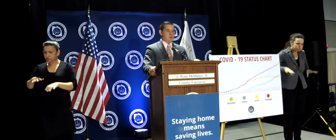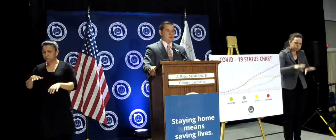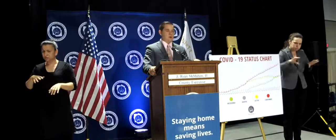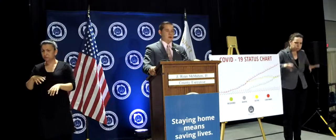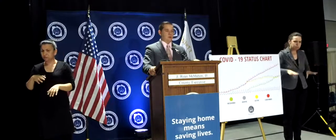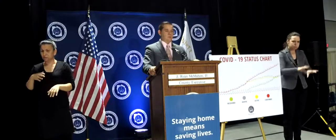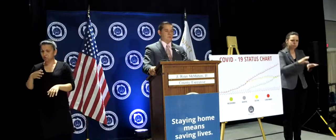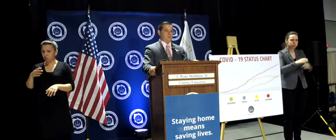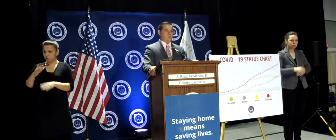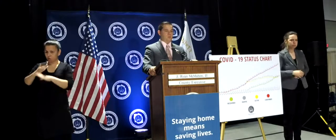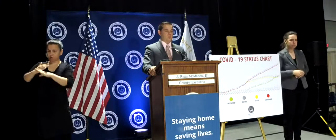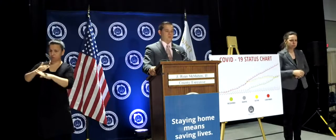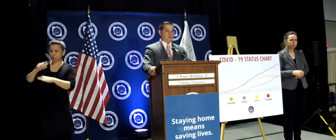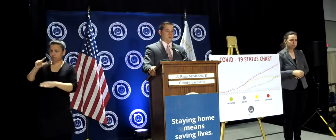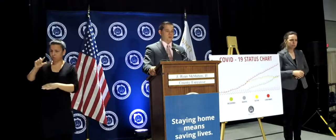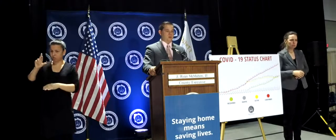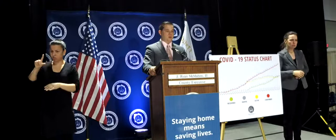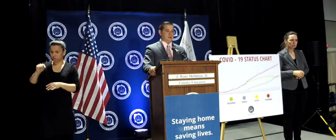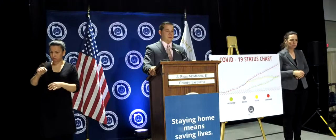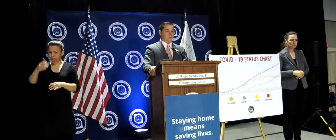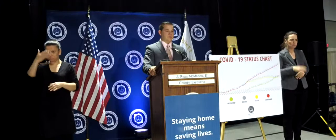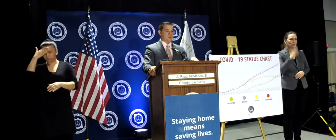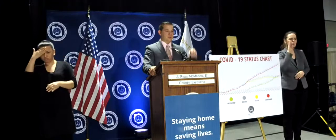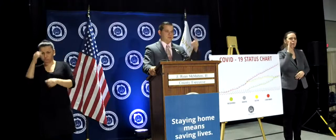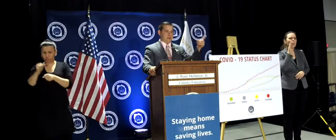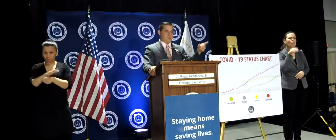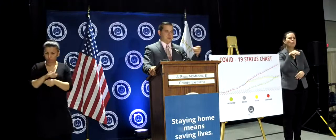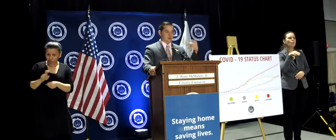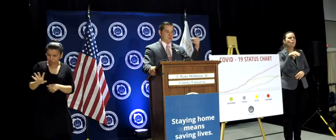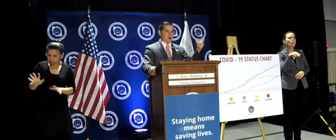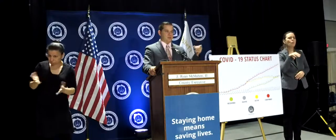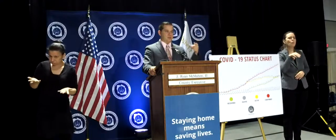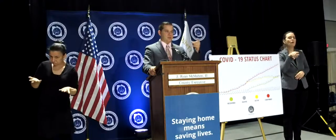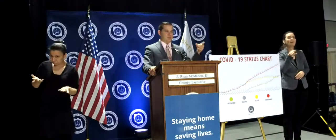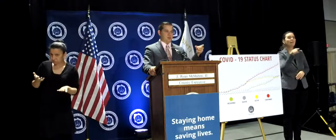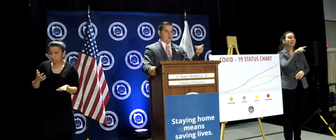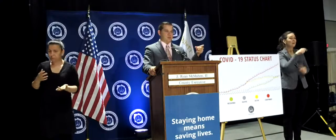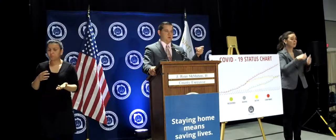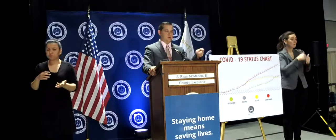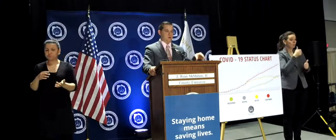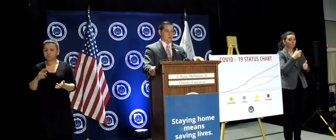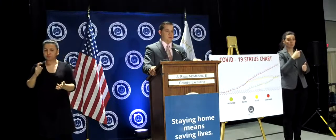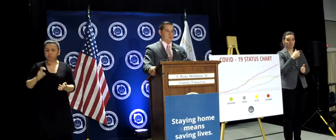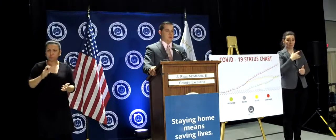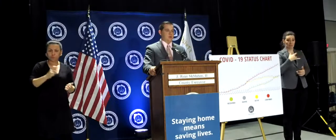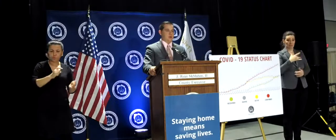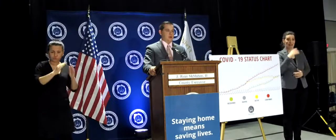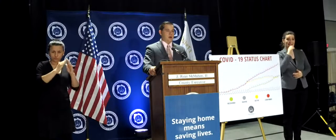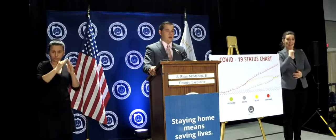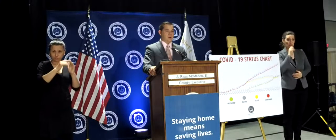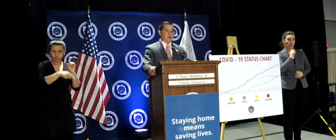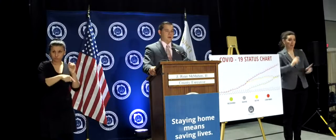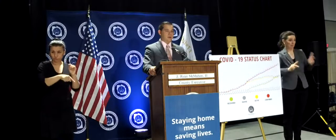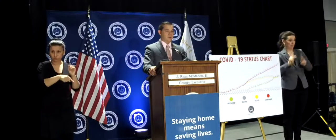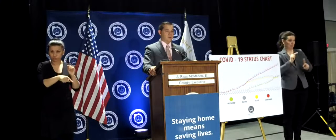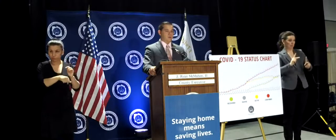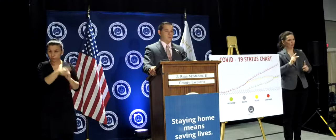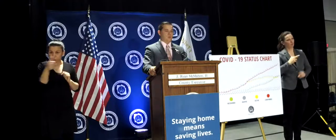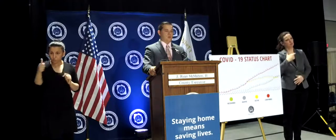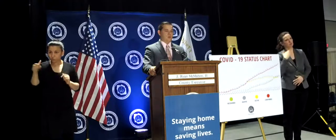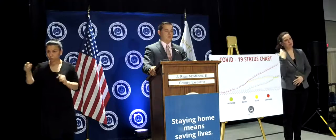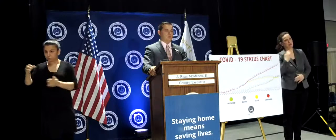them. We feel we've seen what's happened in other parts of the state with nursing homes,